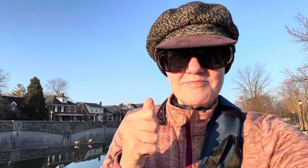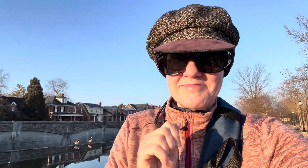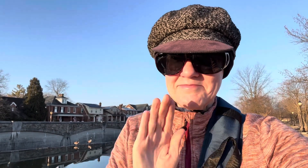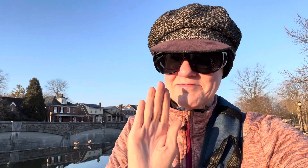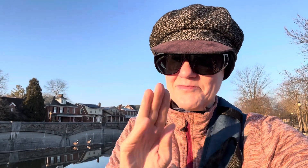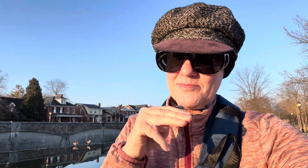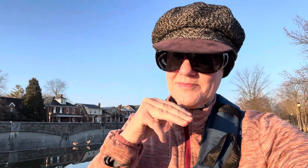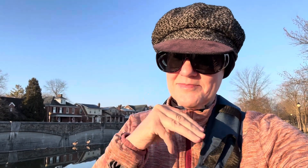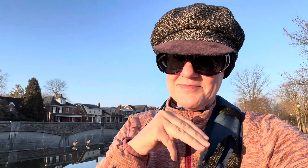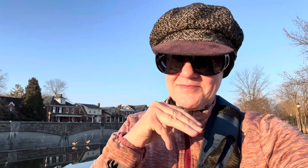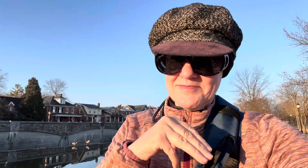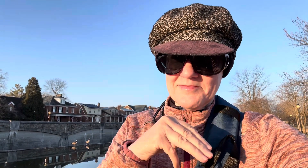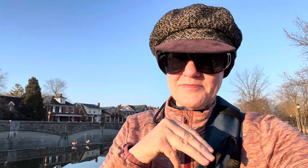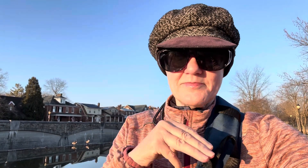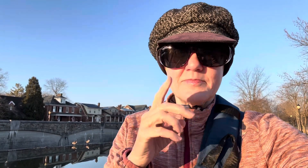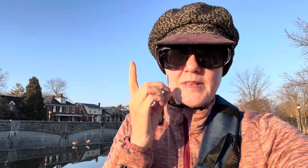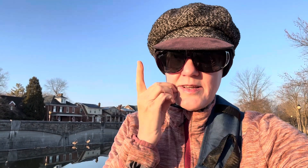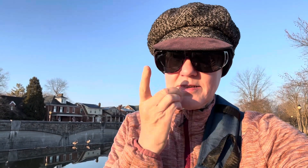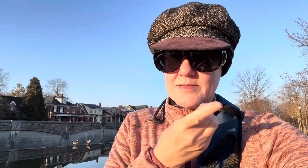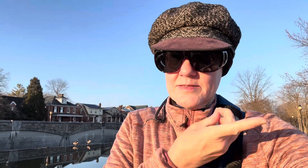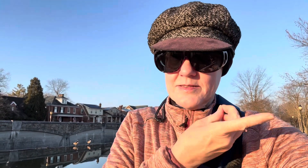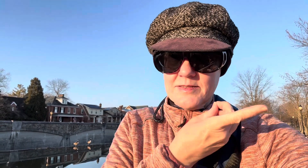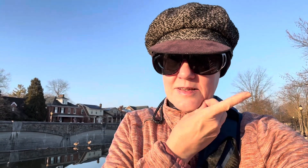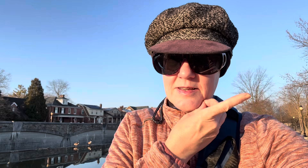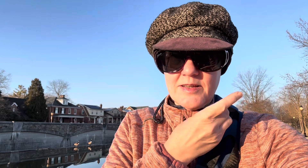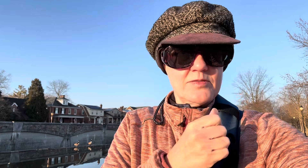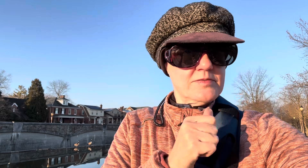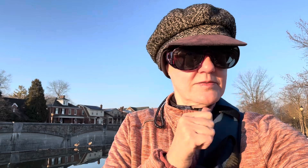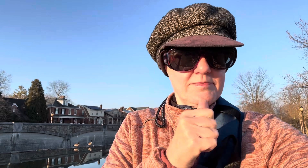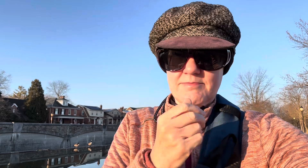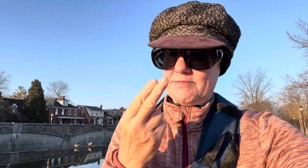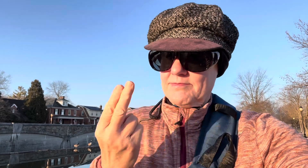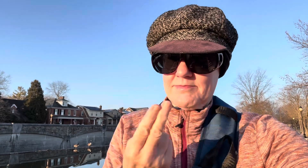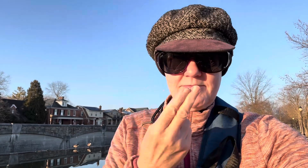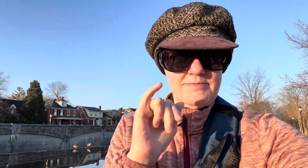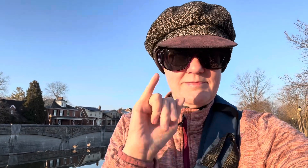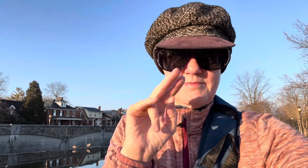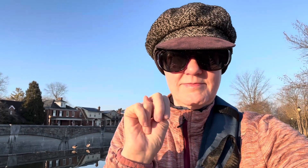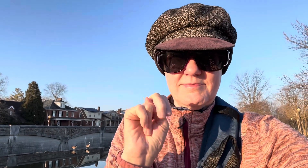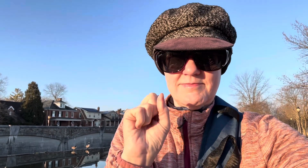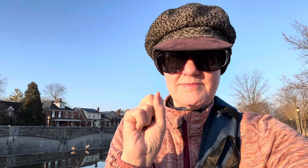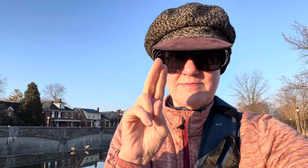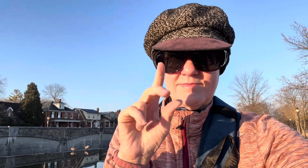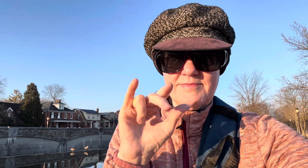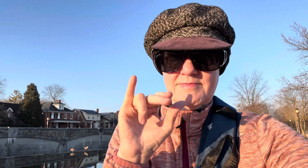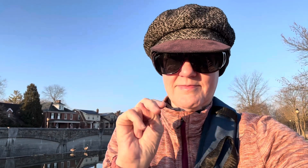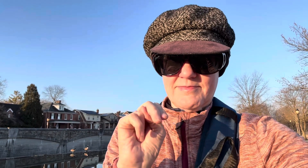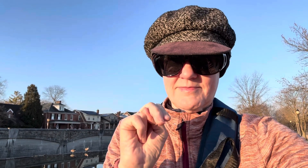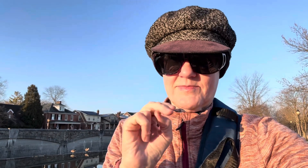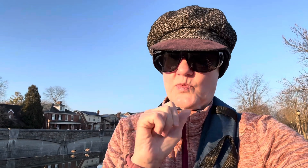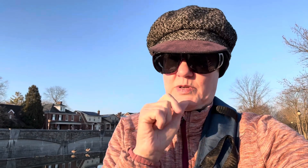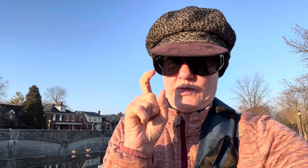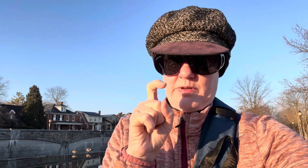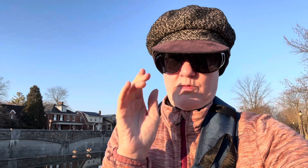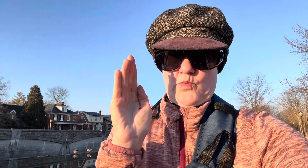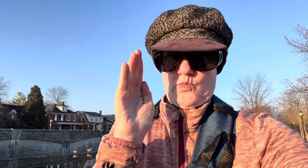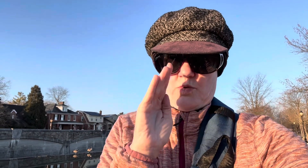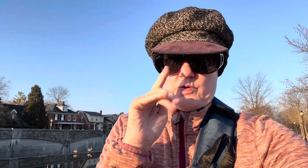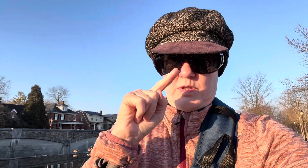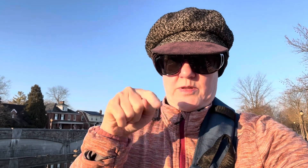Please discuss any diet changes with your doctor. And Dale does not take insulin. We don't have to